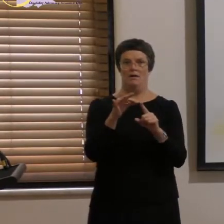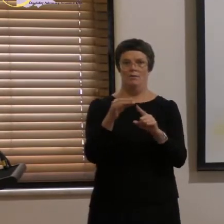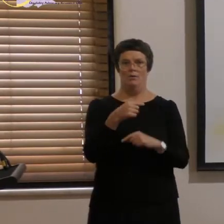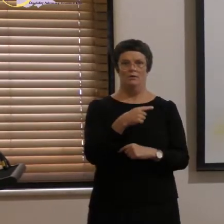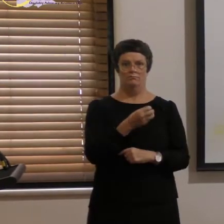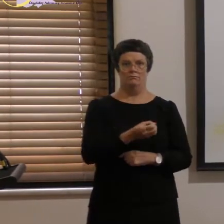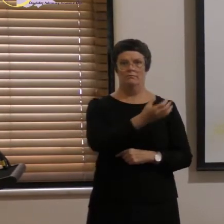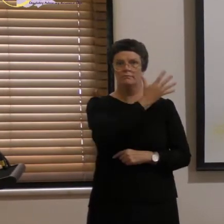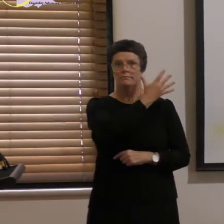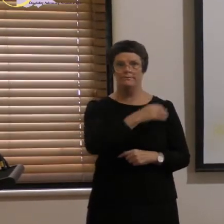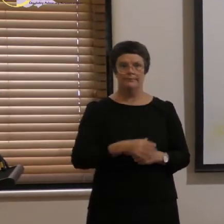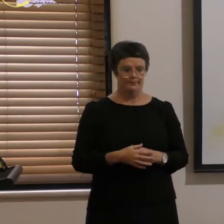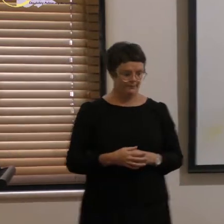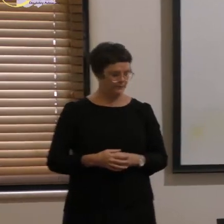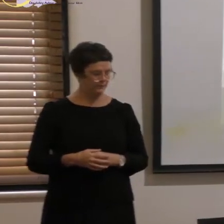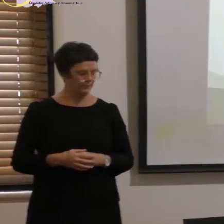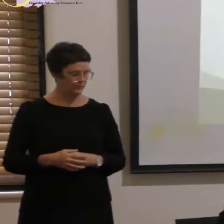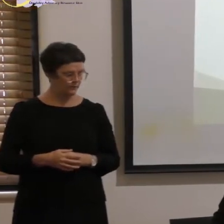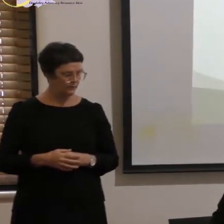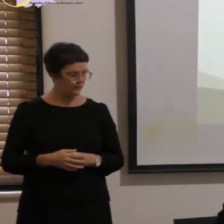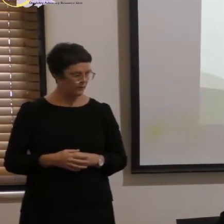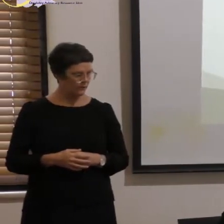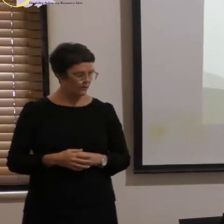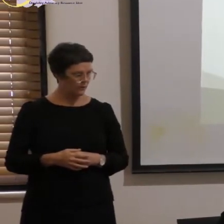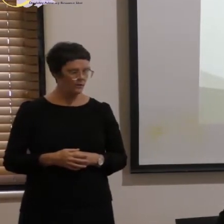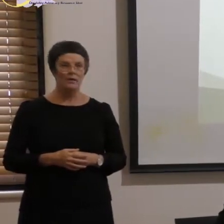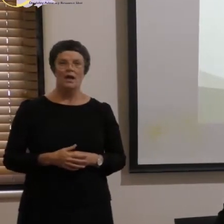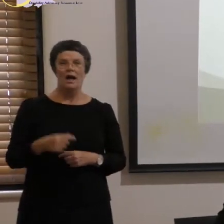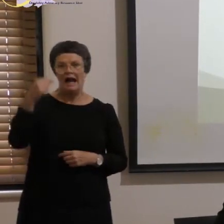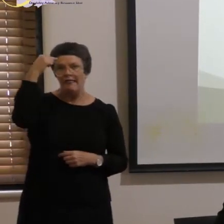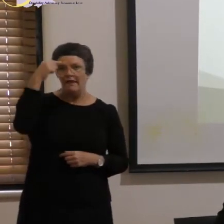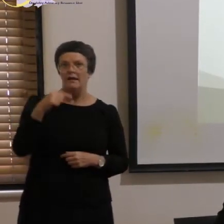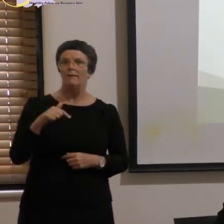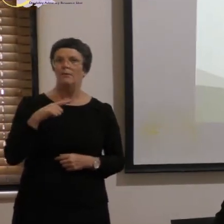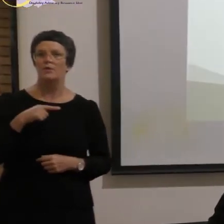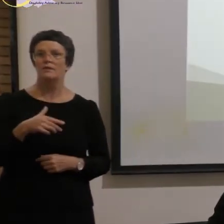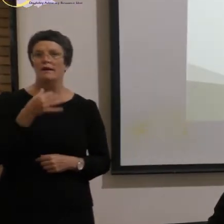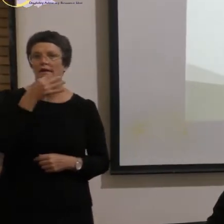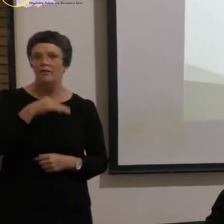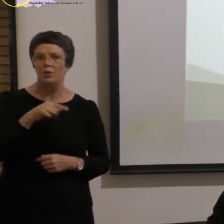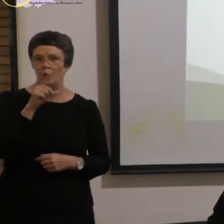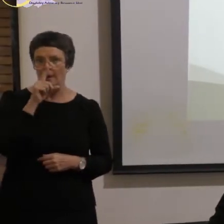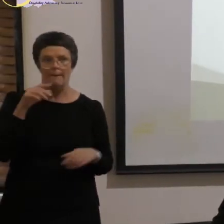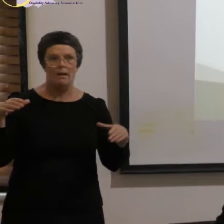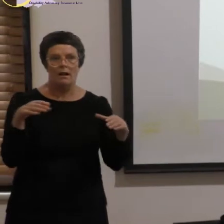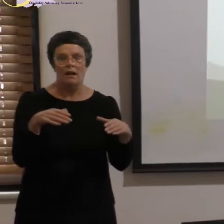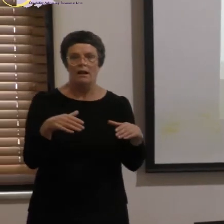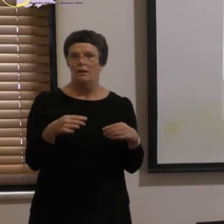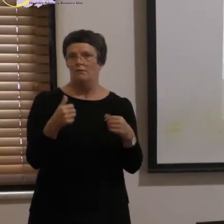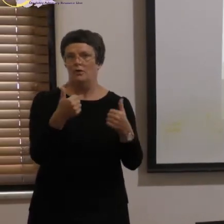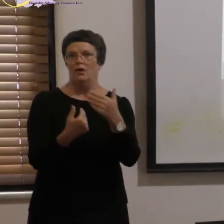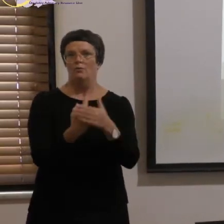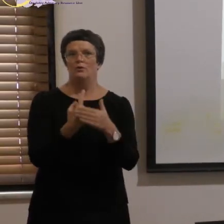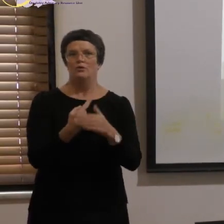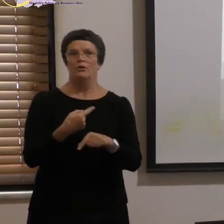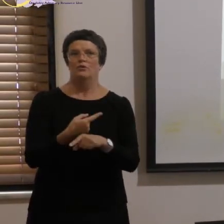I think particularly since it's a small group, I think it's a really good opportunity that we can have a discussion. I've certainly